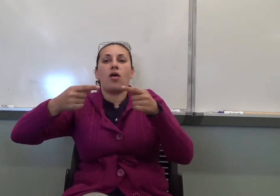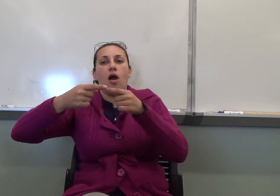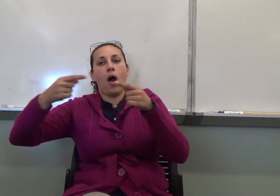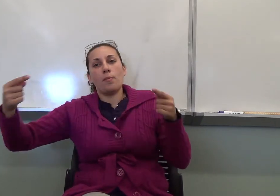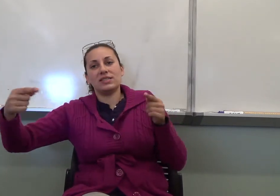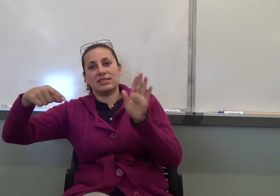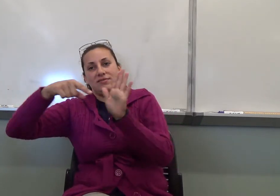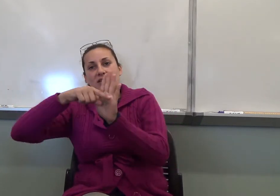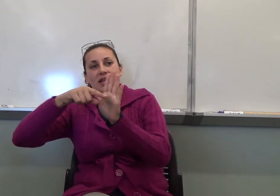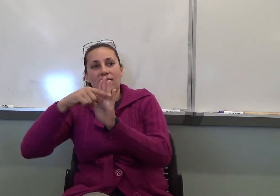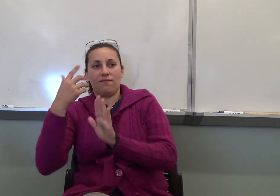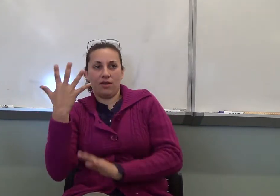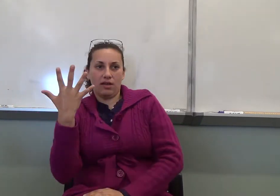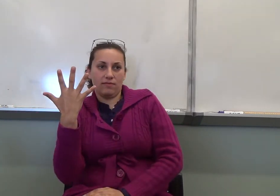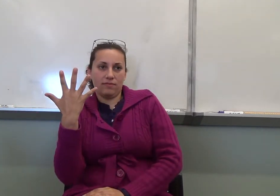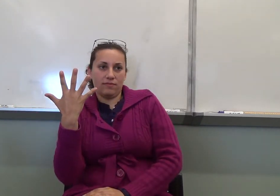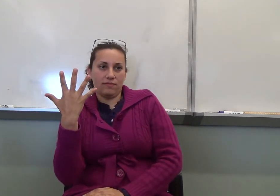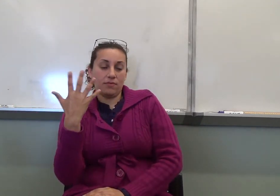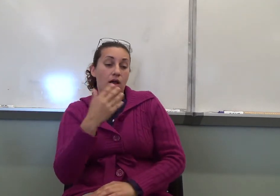5. The opposite of minus 5 is a plus